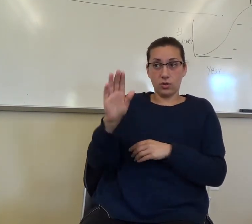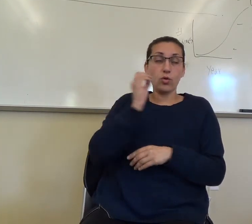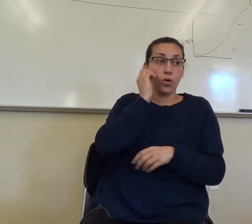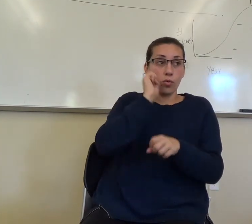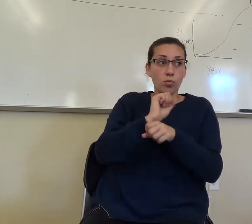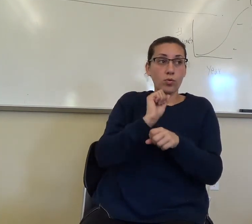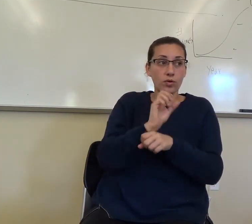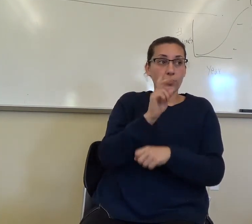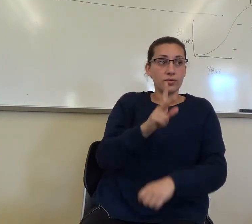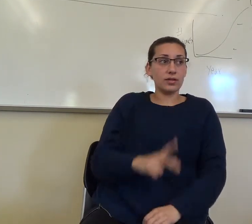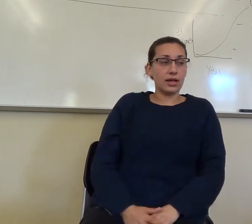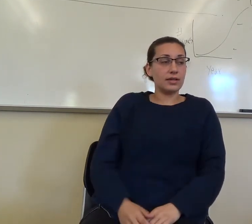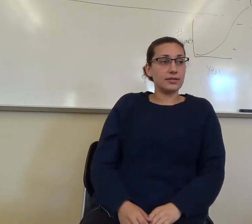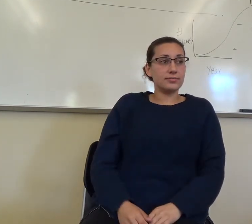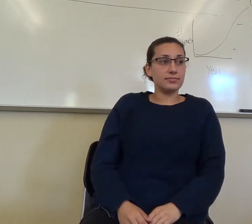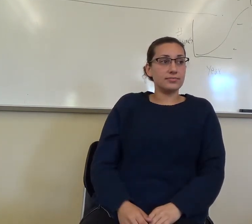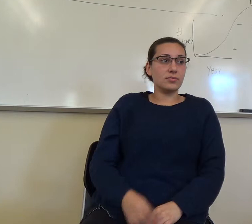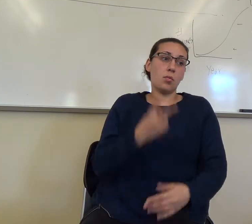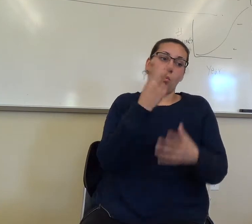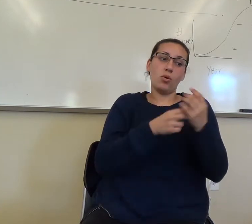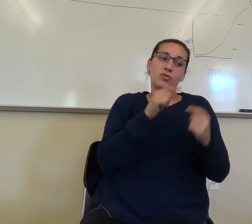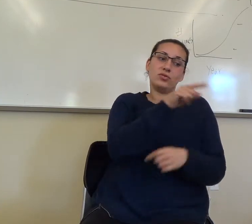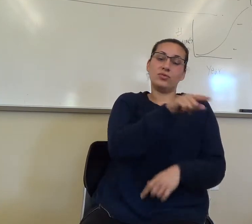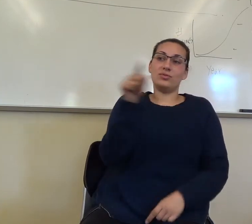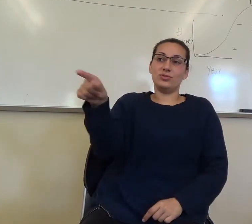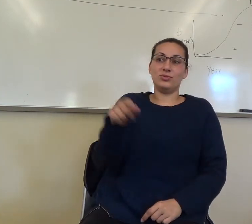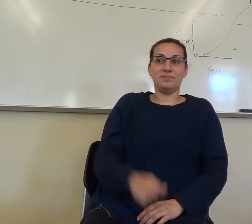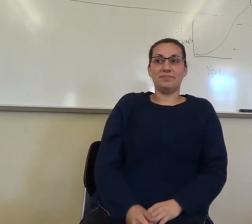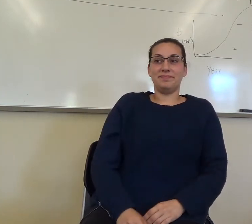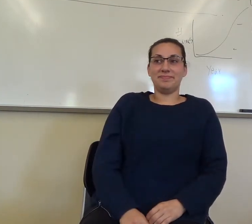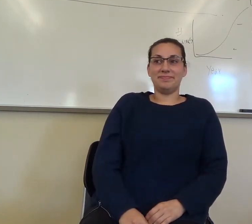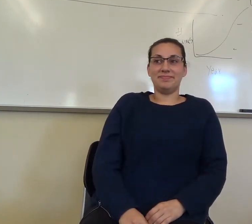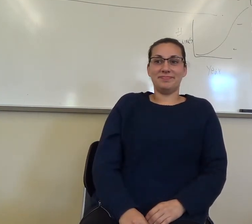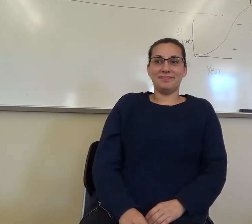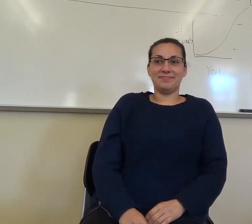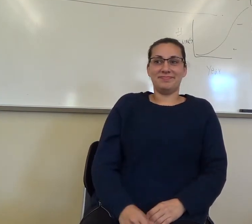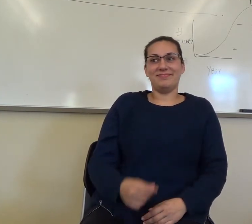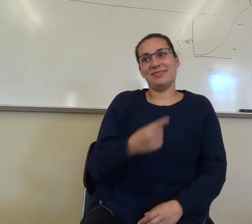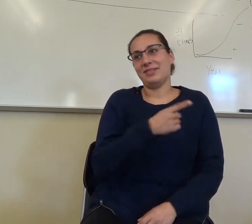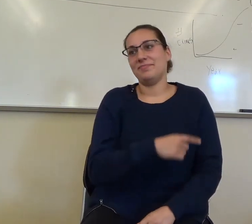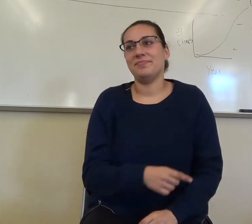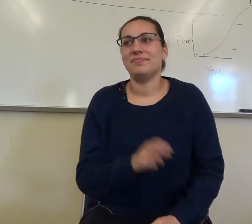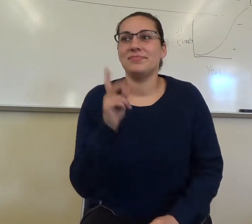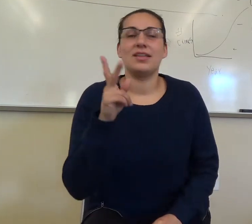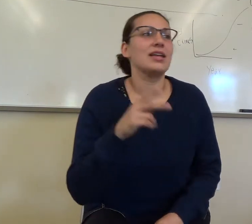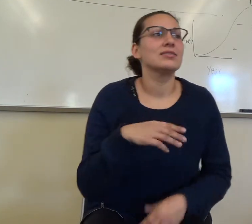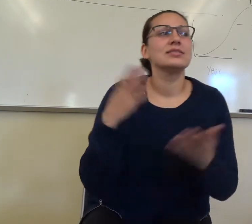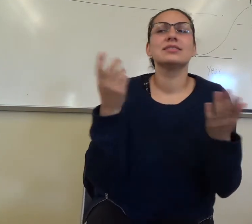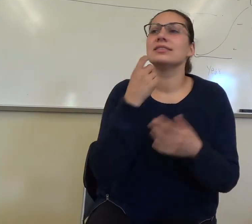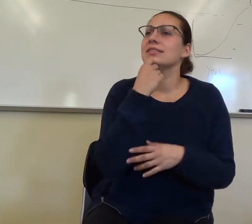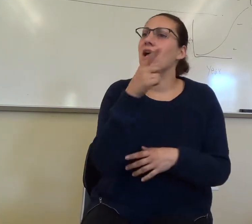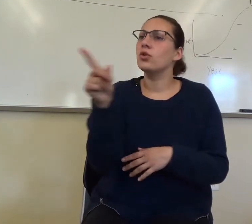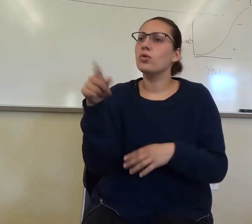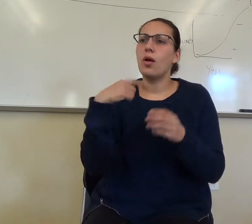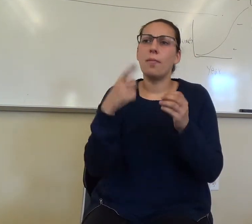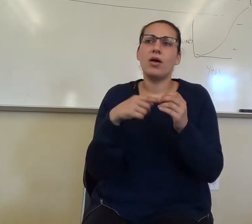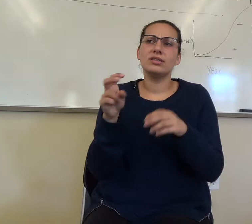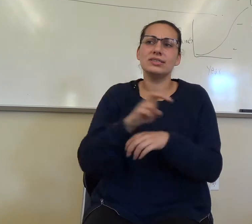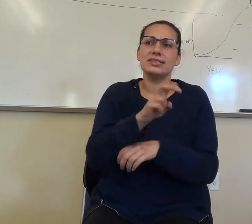Okay? Okay, so what is this telling us about snake venom?